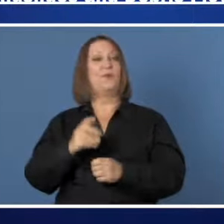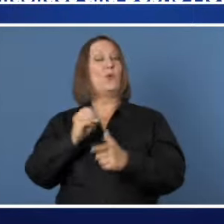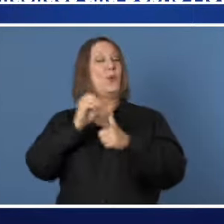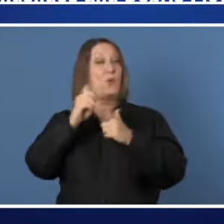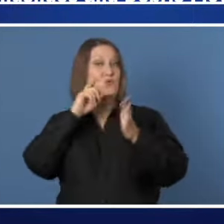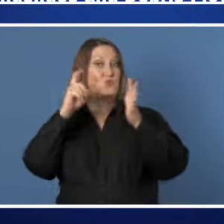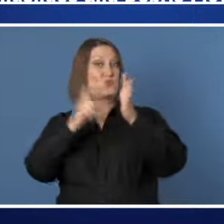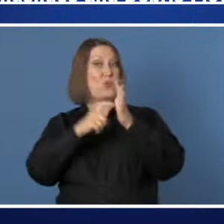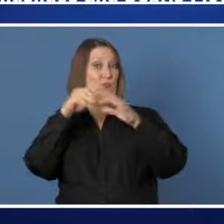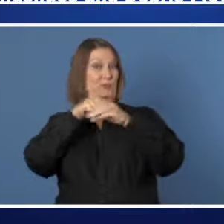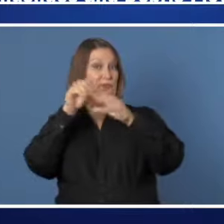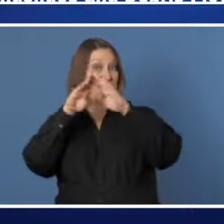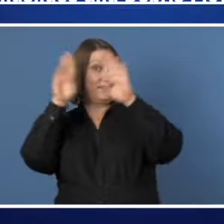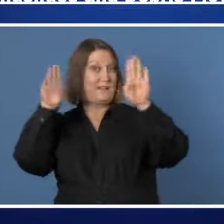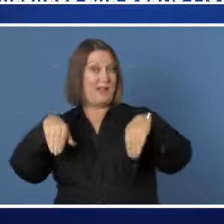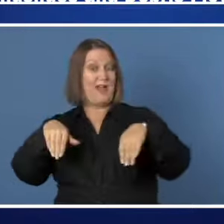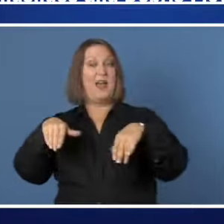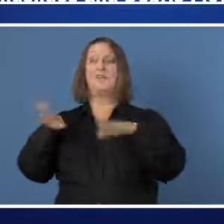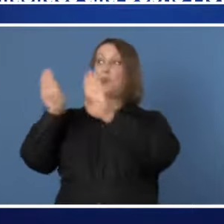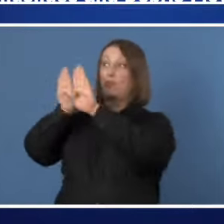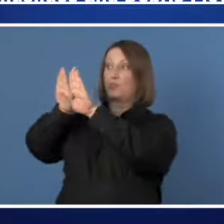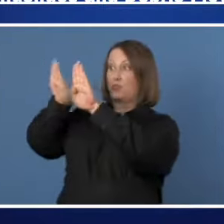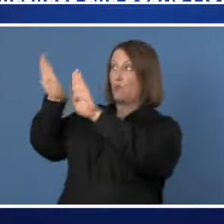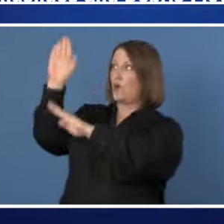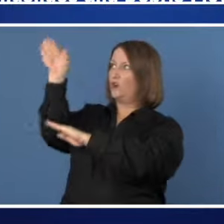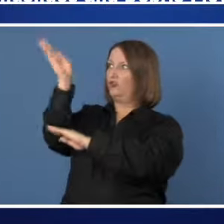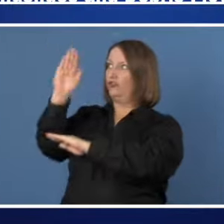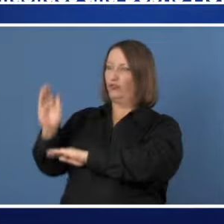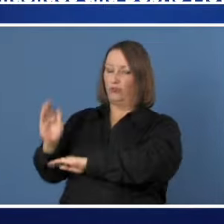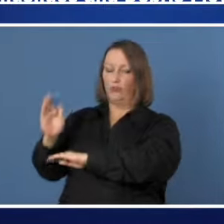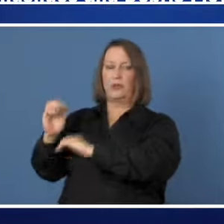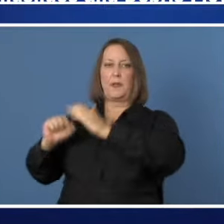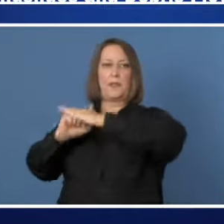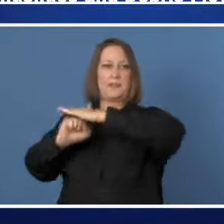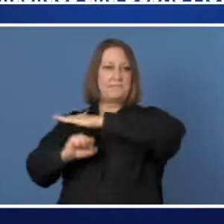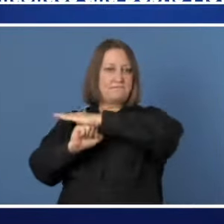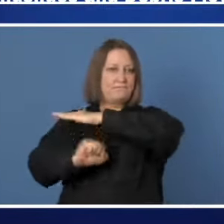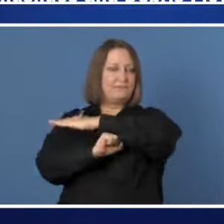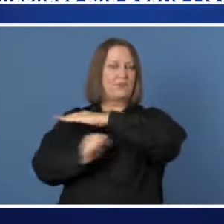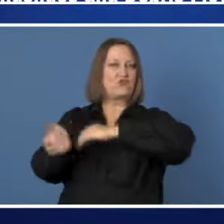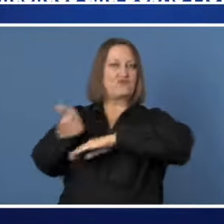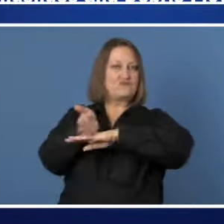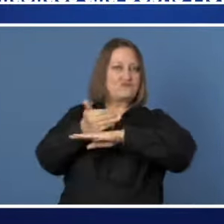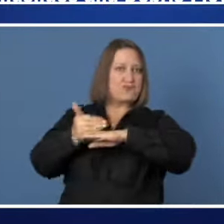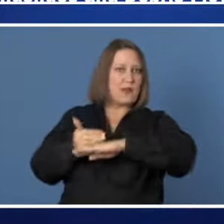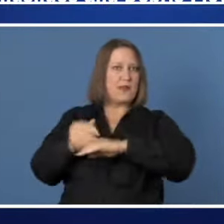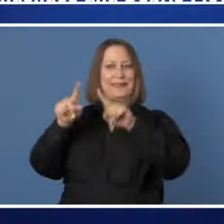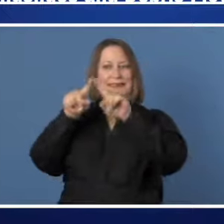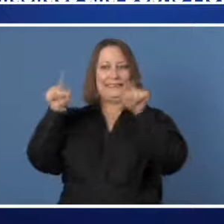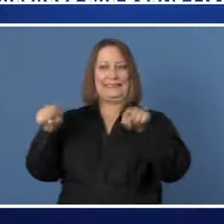New cracks appear in plaster, tile, brick, or foundations.